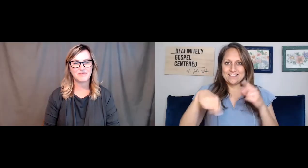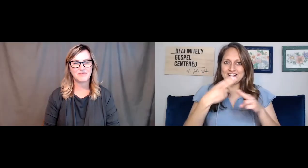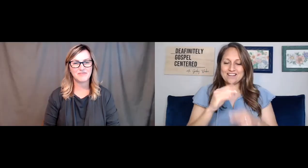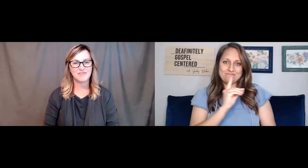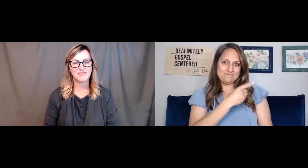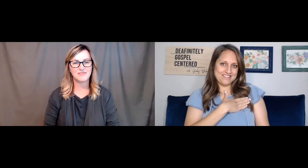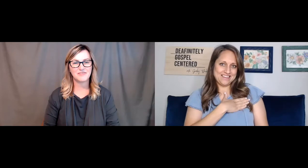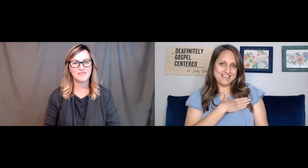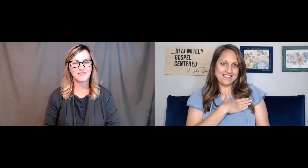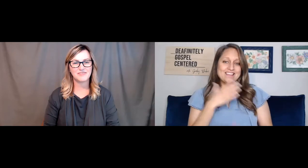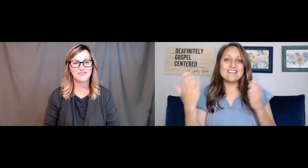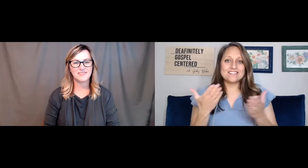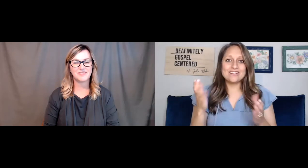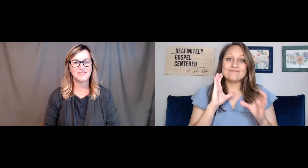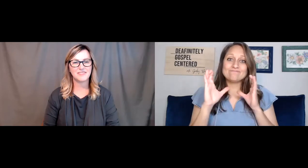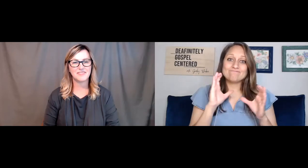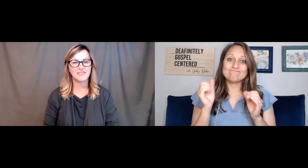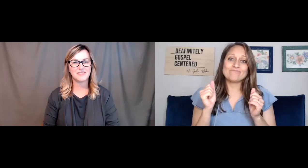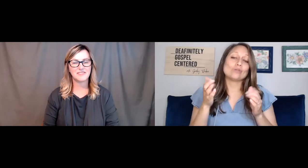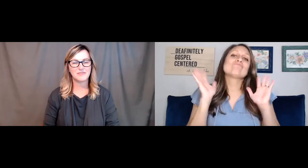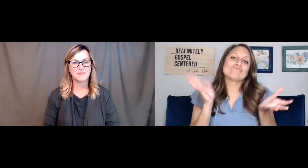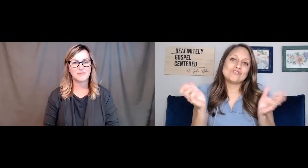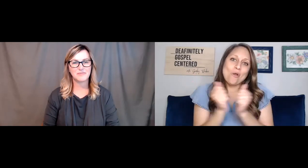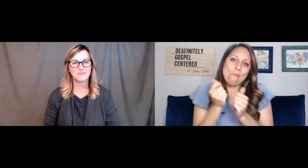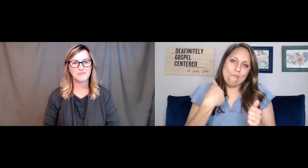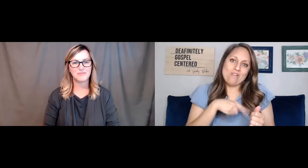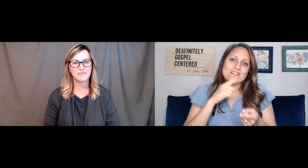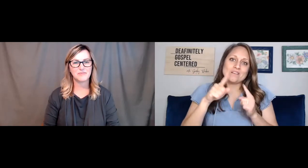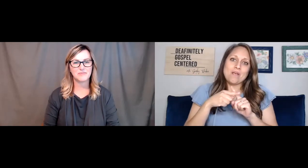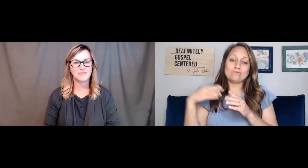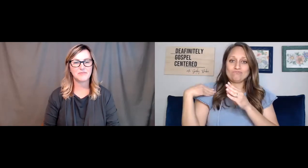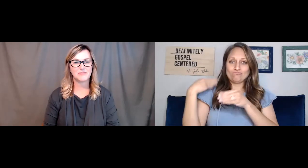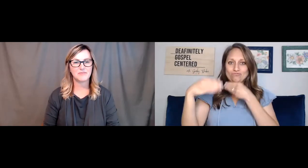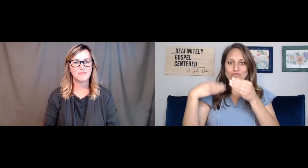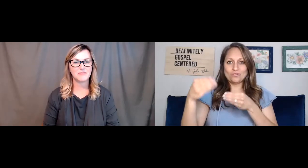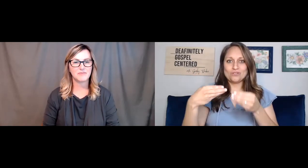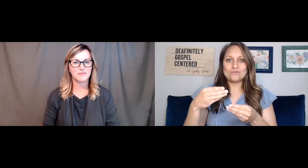going to be talking about generational forgiveness.